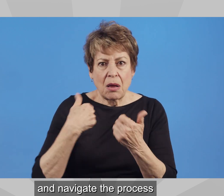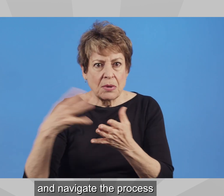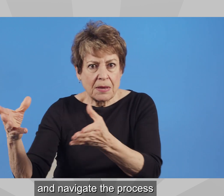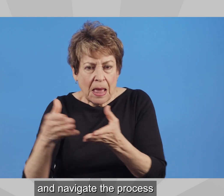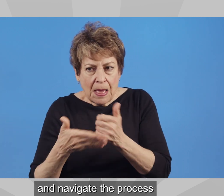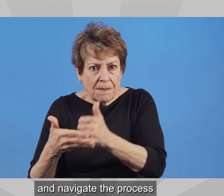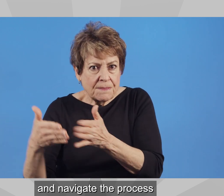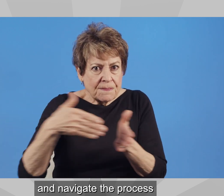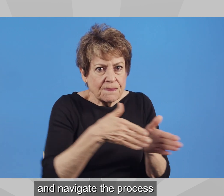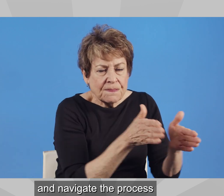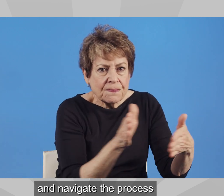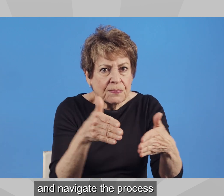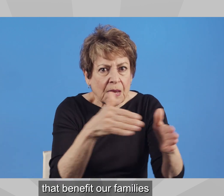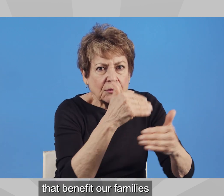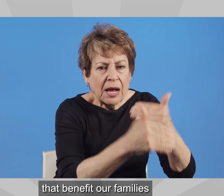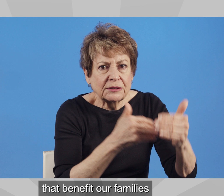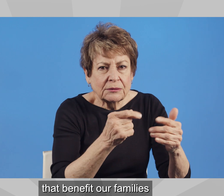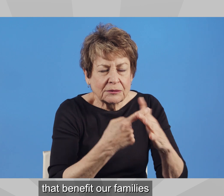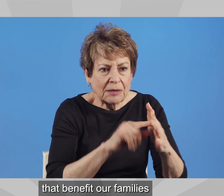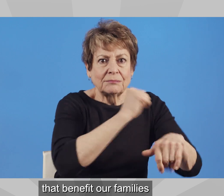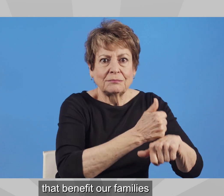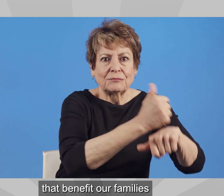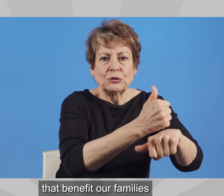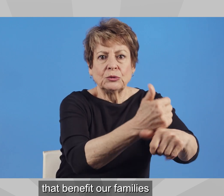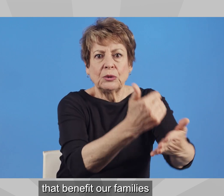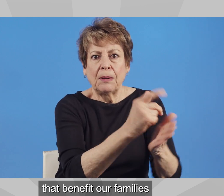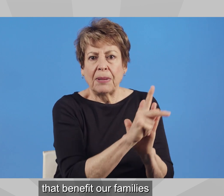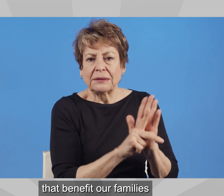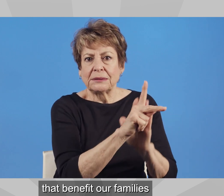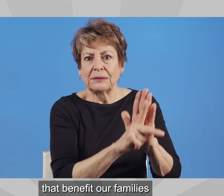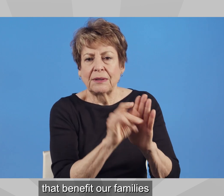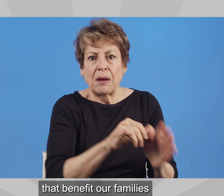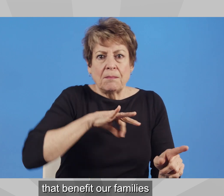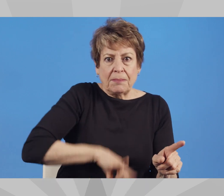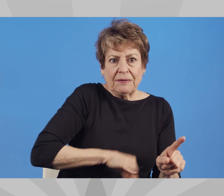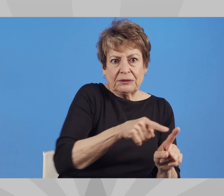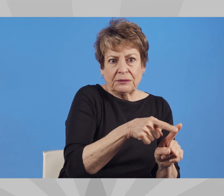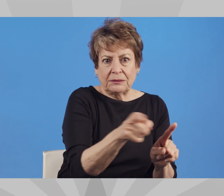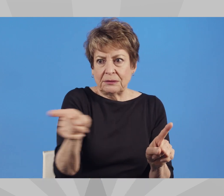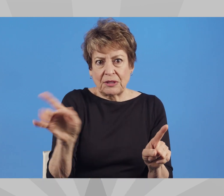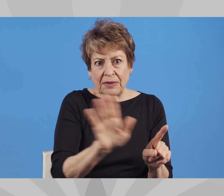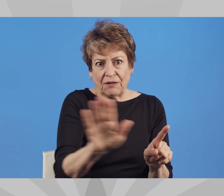process to implement policies that benefit our families and neighborhoods.